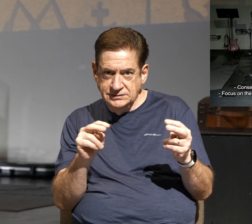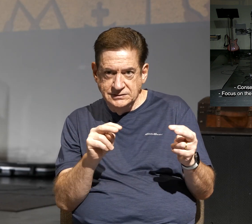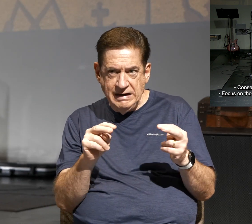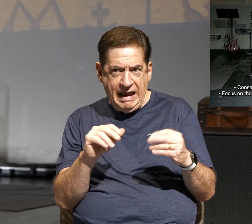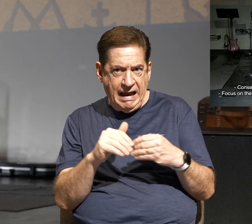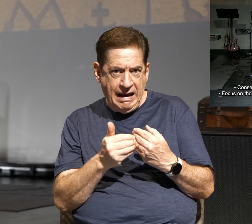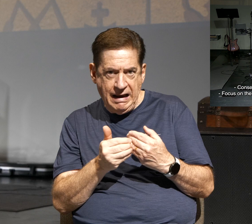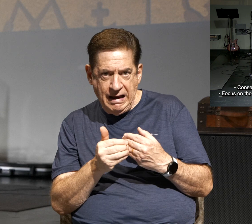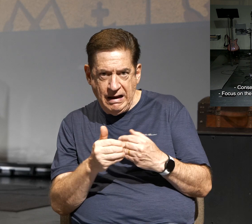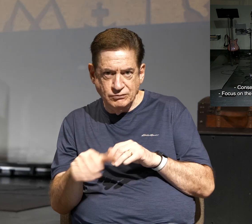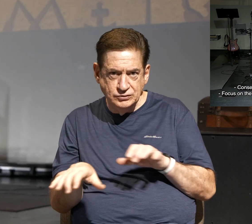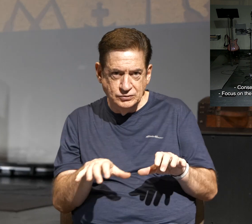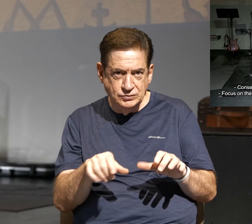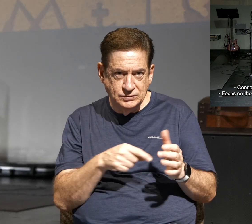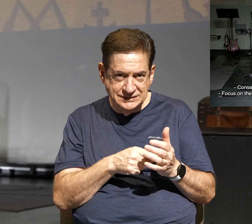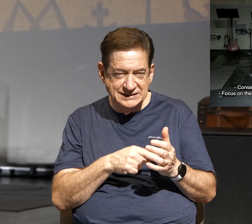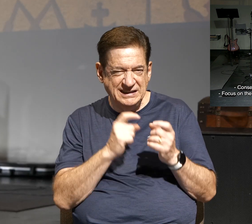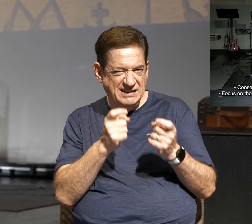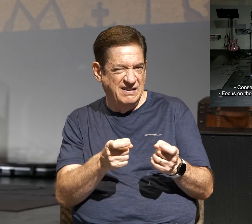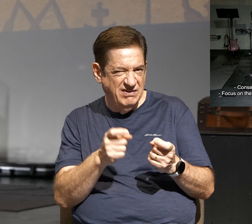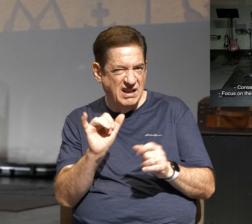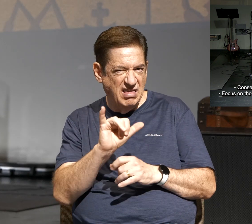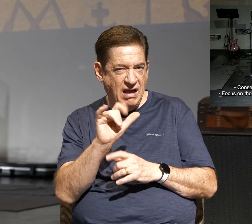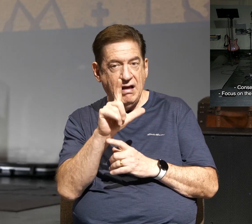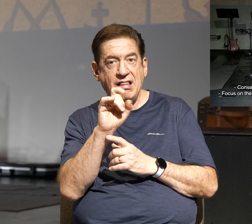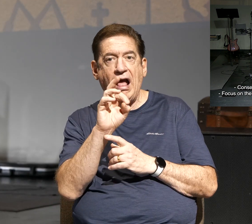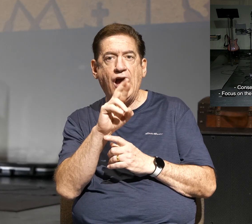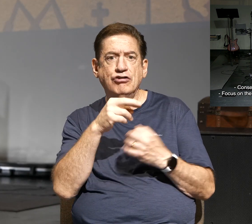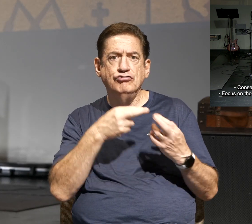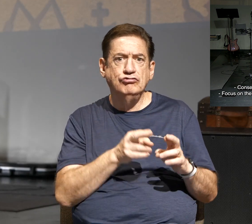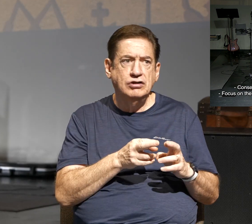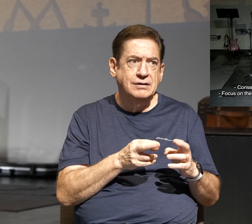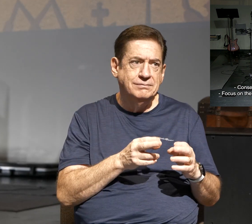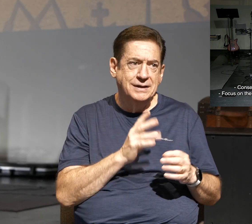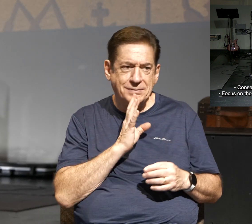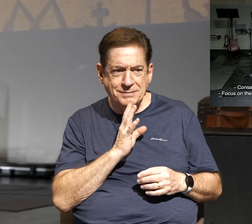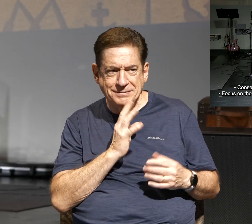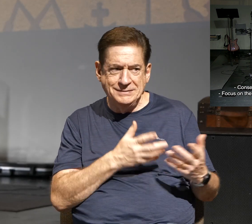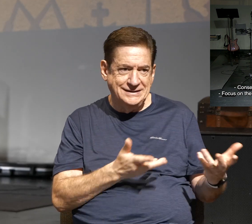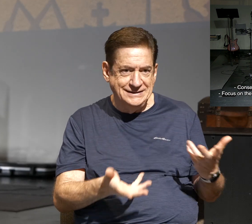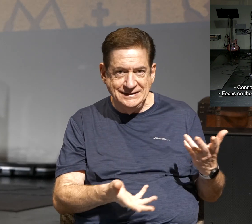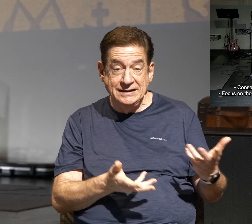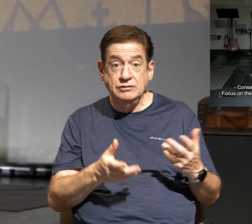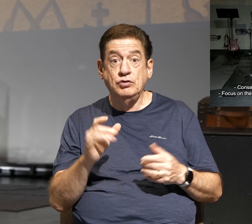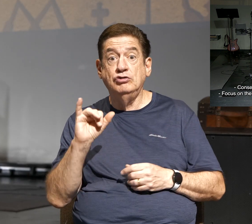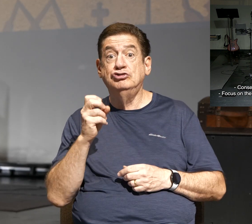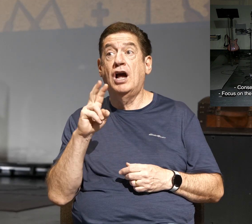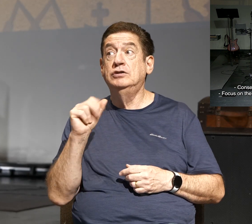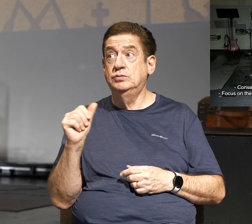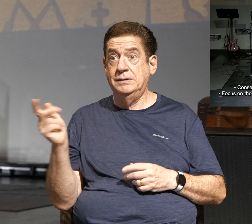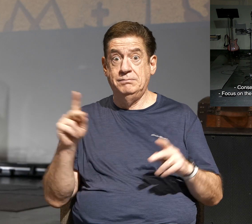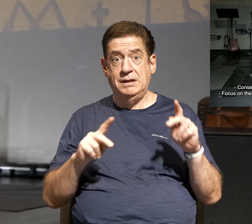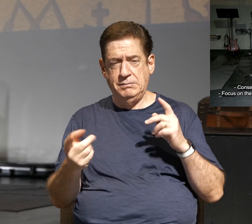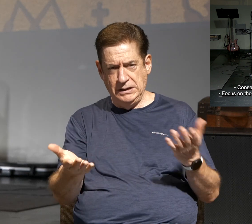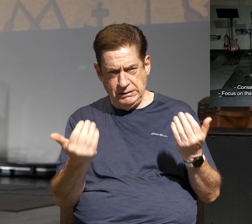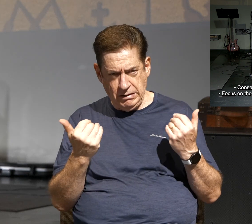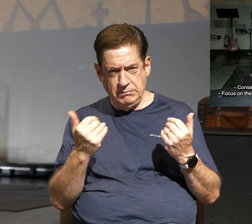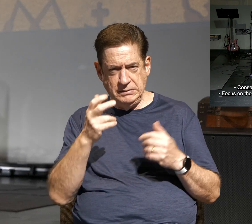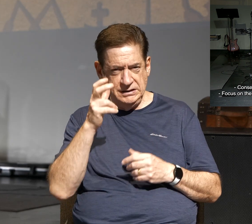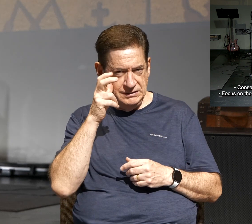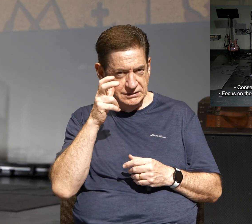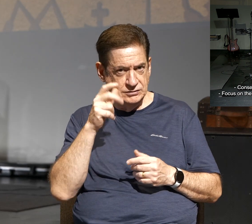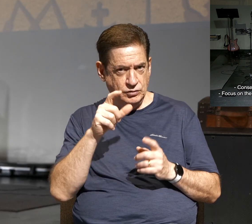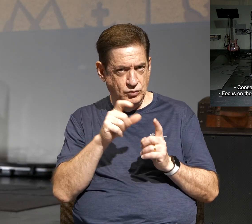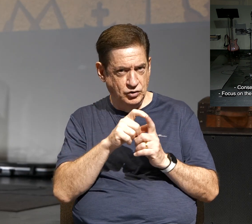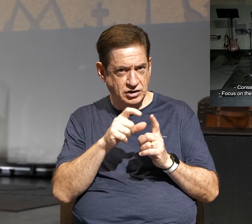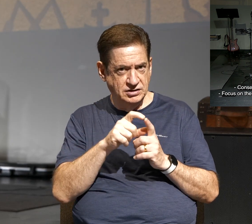and how to do this. And so he's giving them kind of a locker room talk. And Joshua said to the people of Israel, come here and listen to the words of